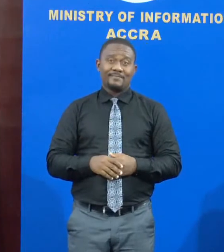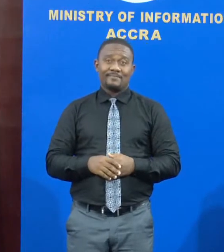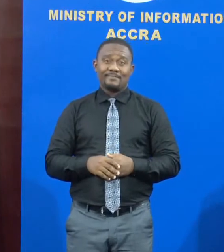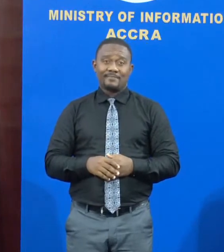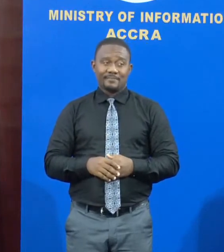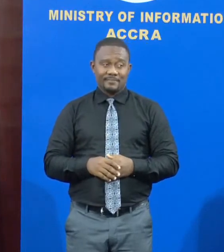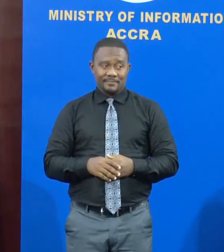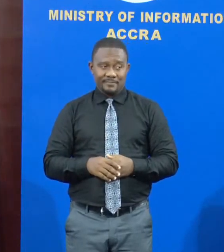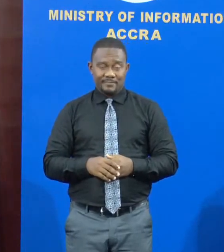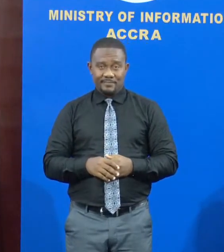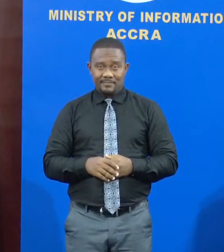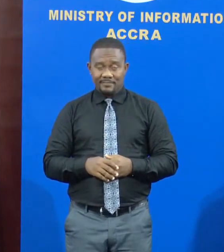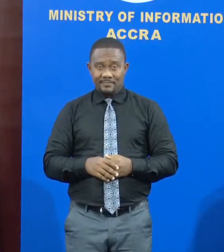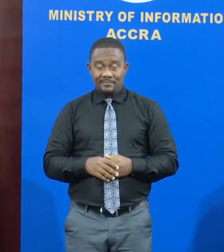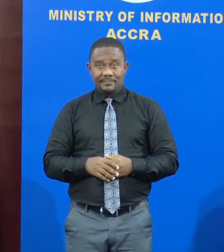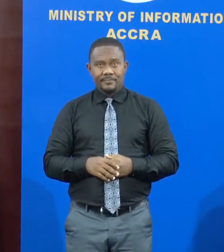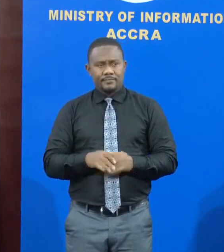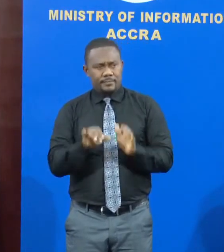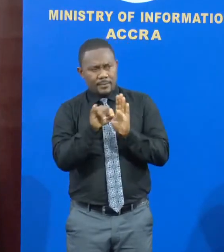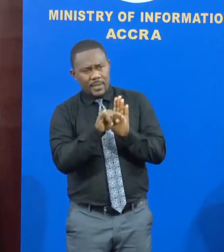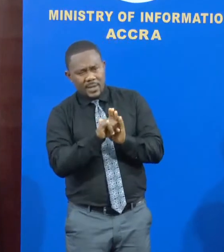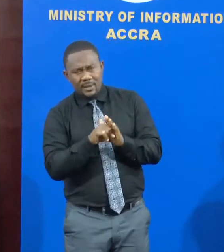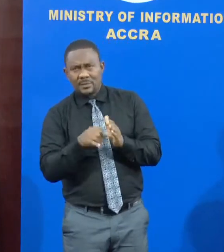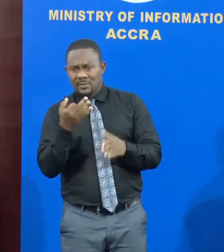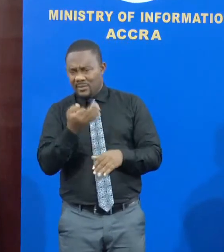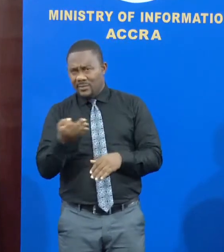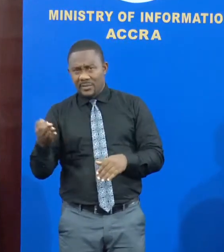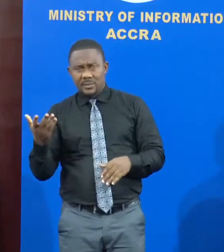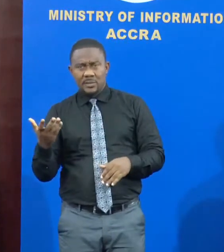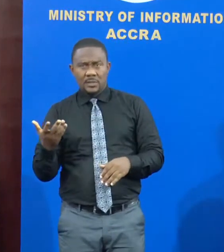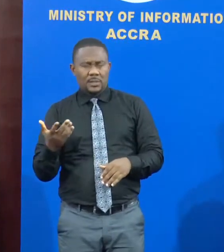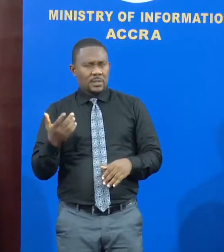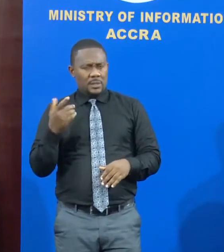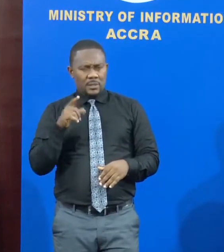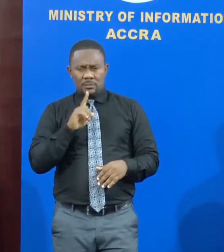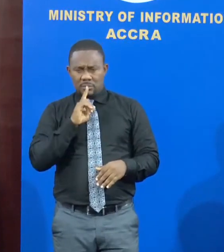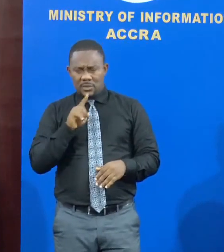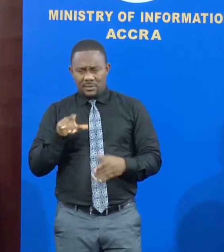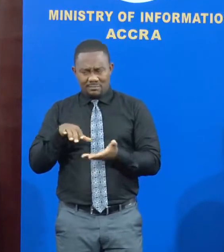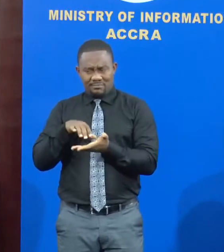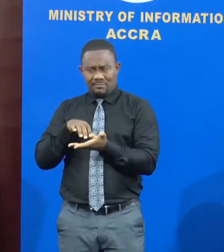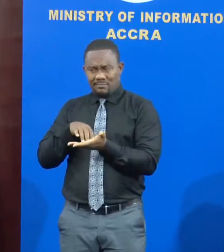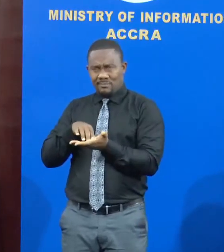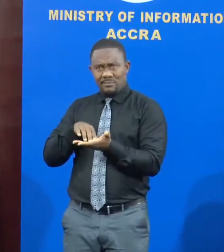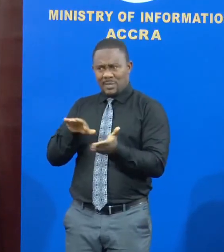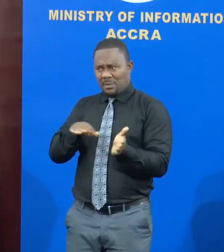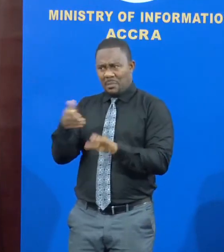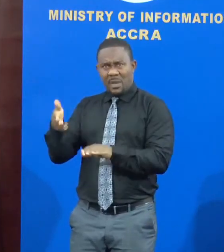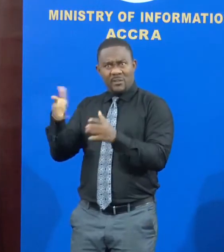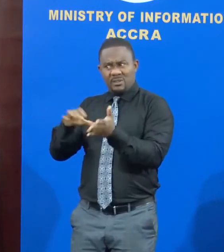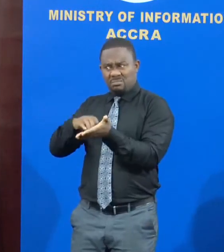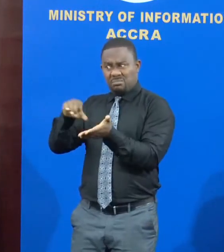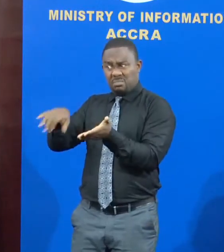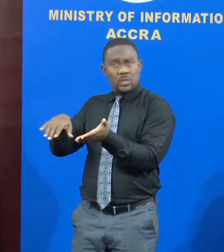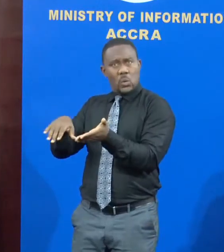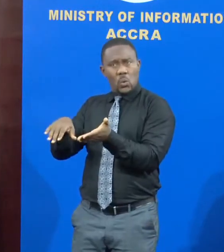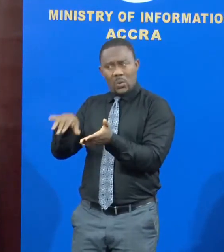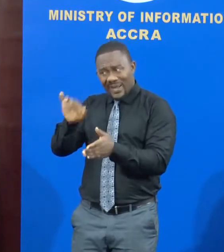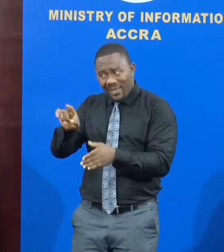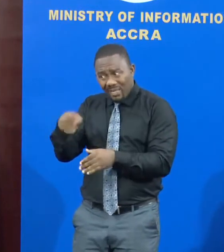Identification and facilitation of entitlements, and I should say that the exit is not just about death. The National